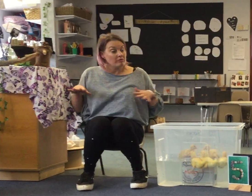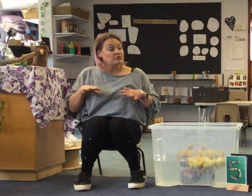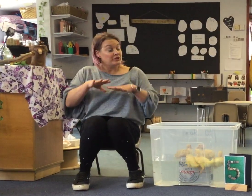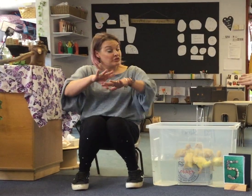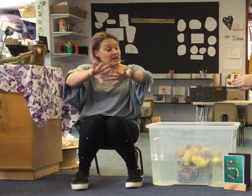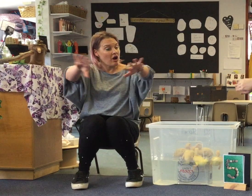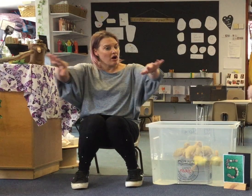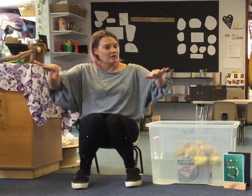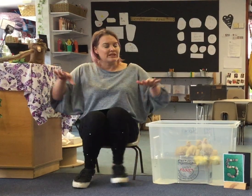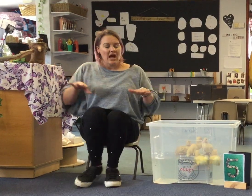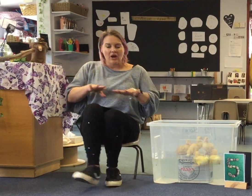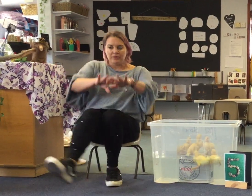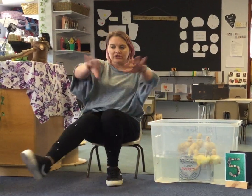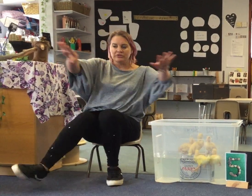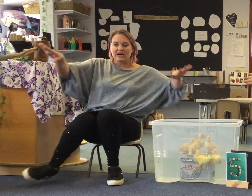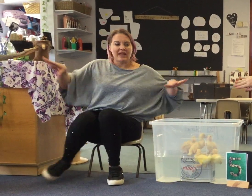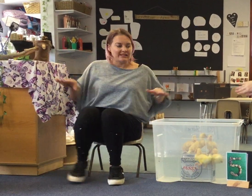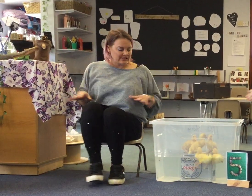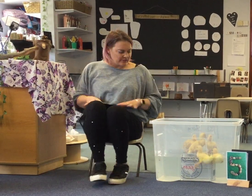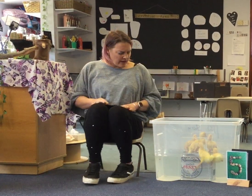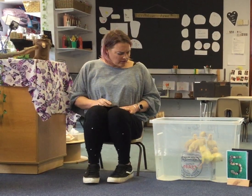We use our hands. We use our arms and we use our legs as well.